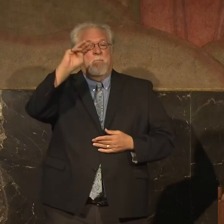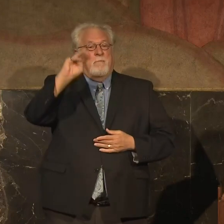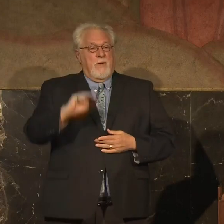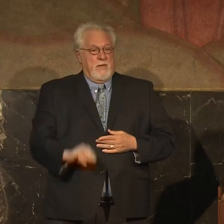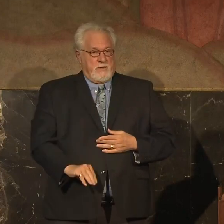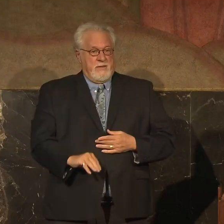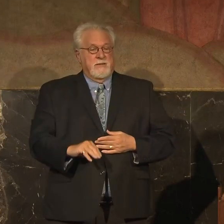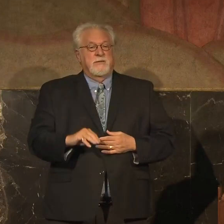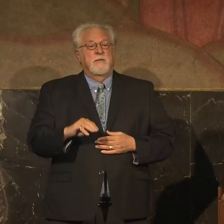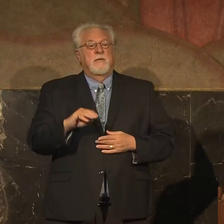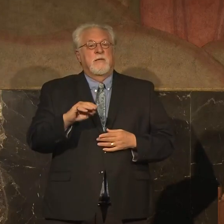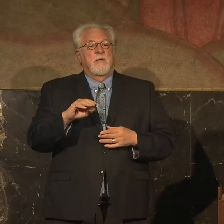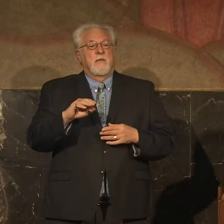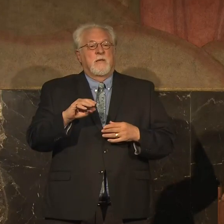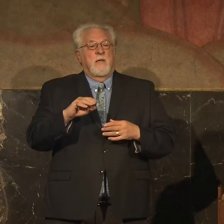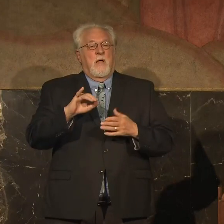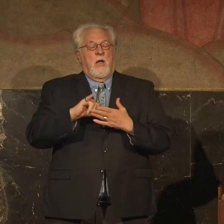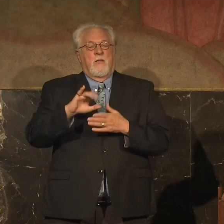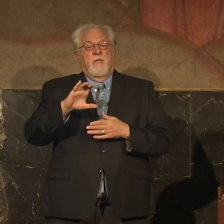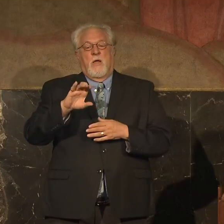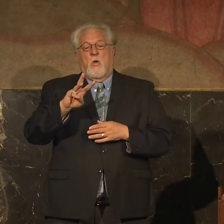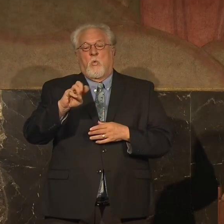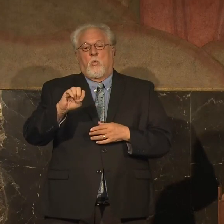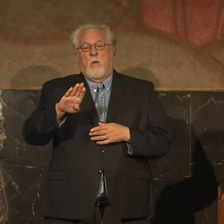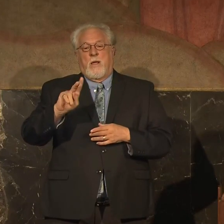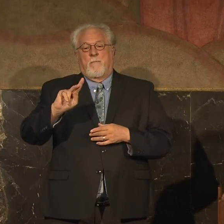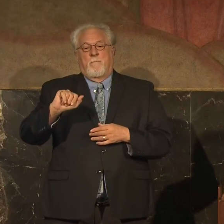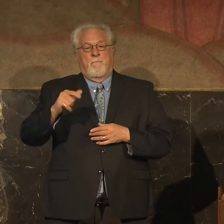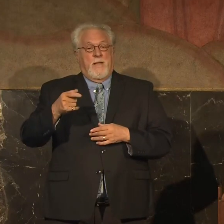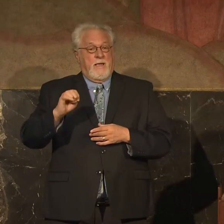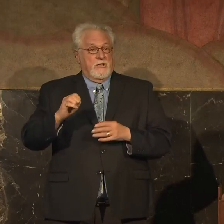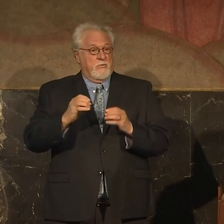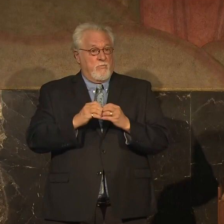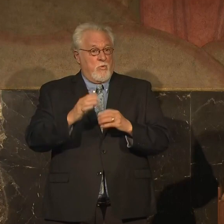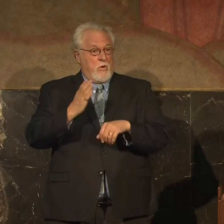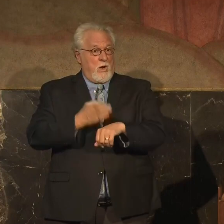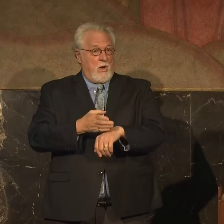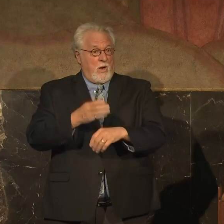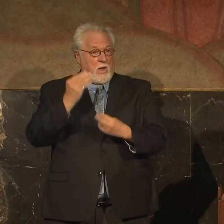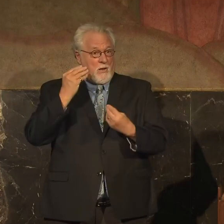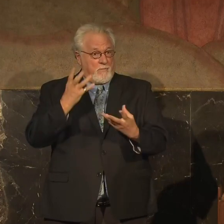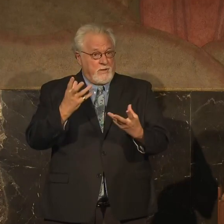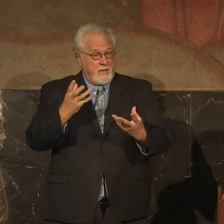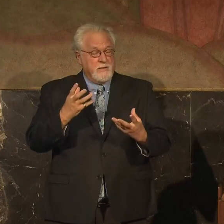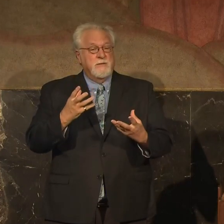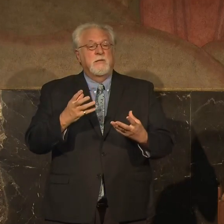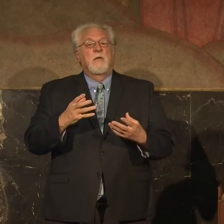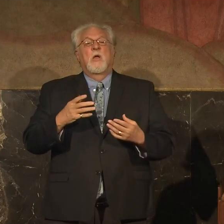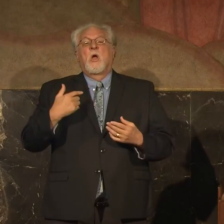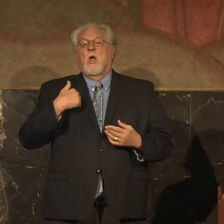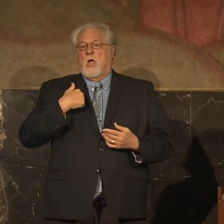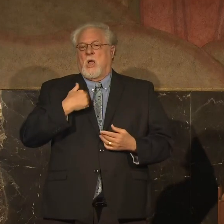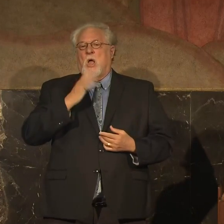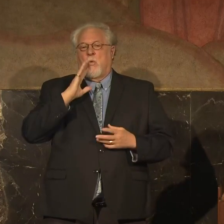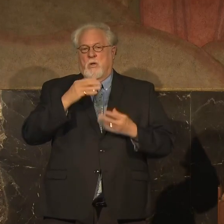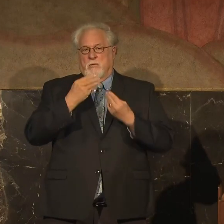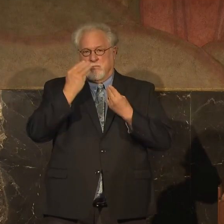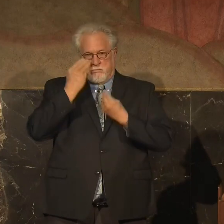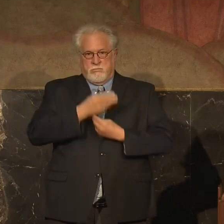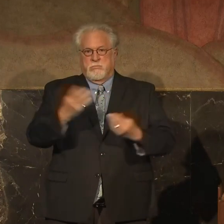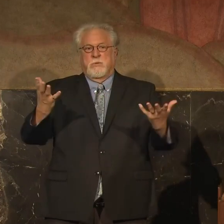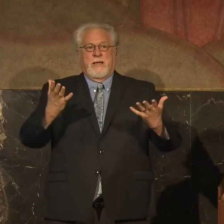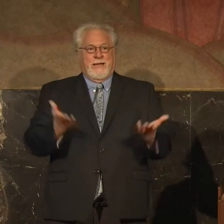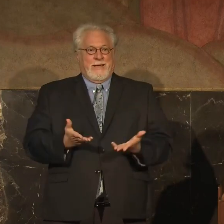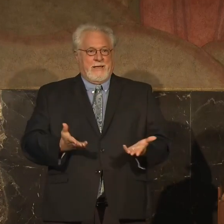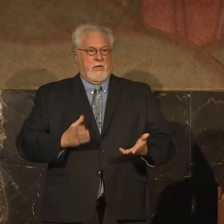its coronavirus webpage. And if we have more updates that need to be brought to your attention, I will relay them here as